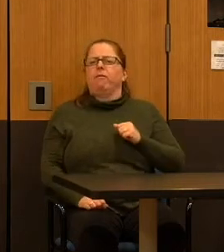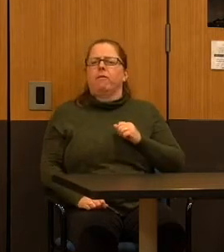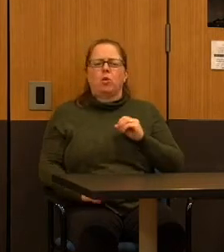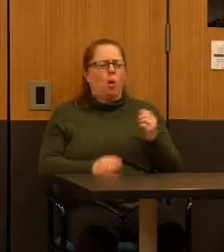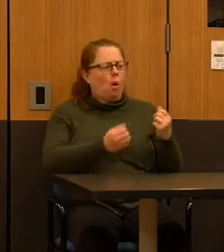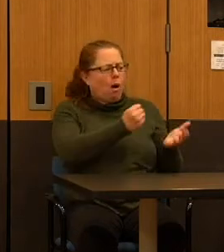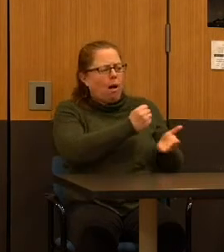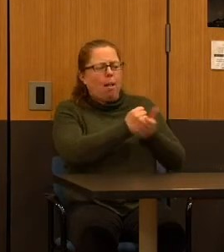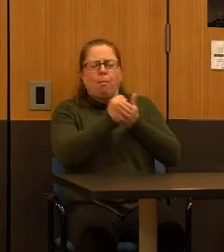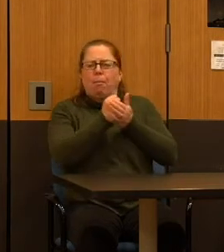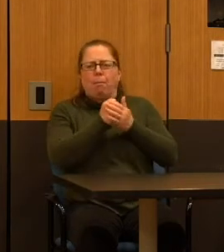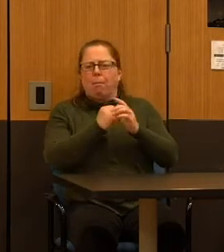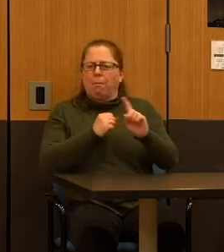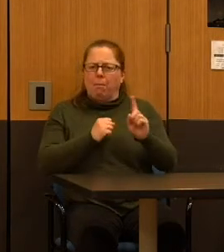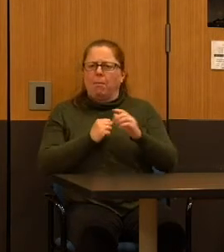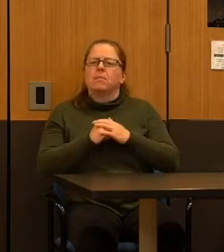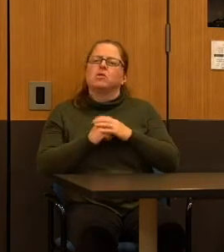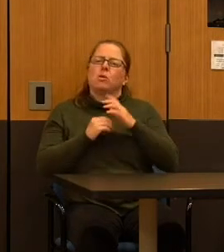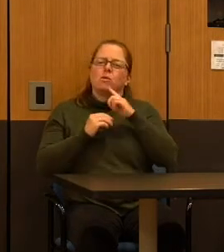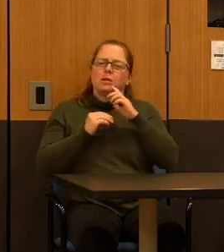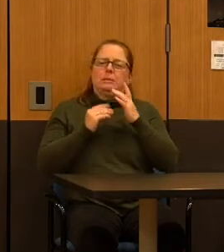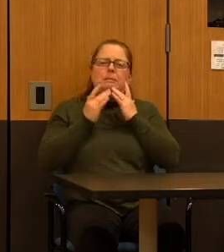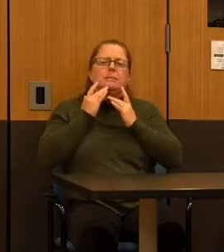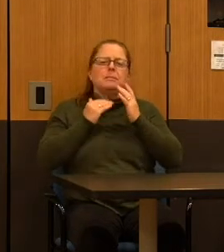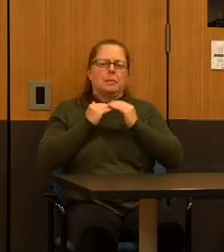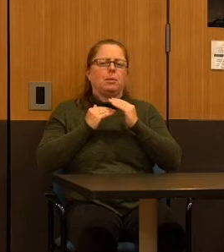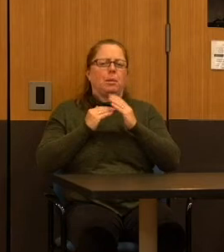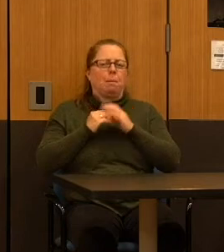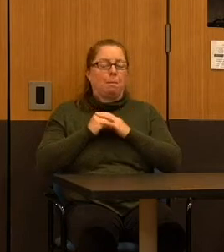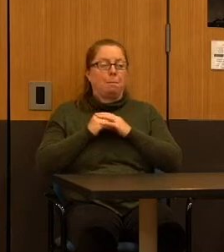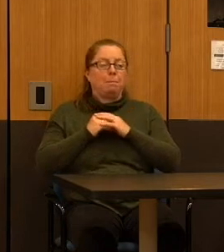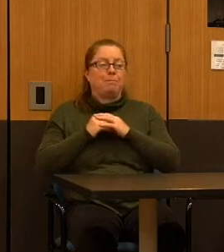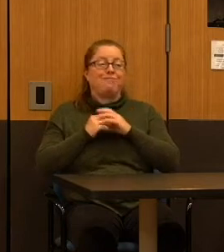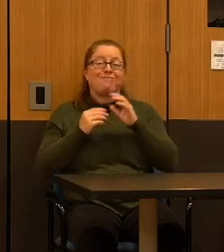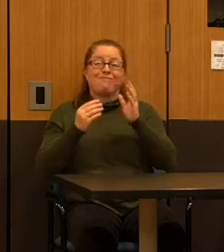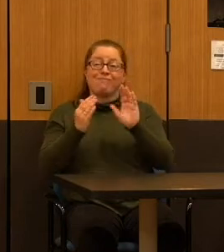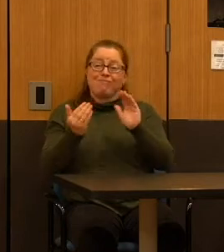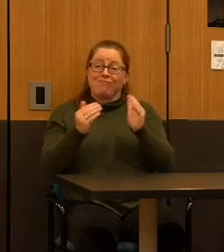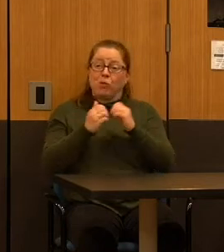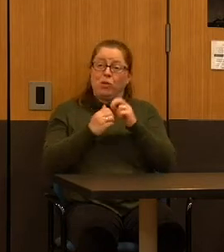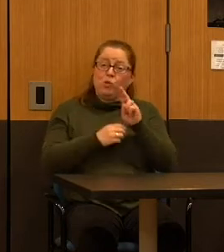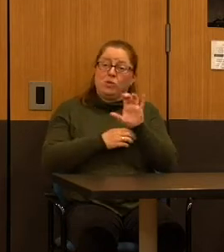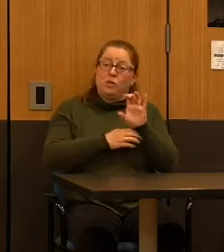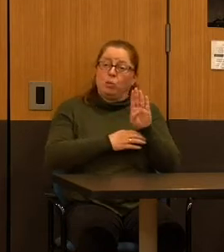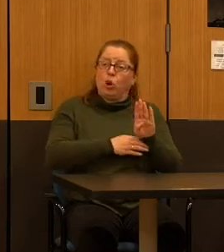minimum. By contrast, when we talk about Berkeley's history of disability